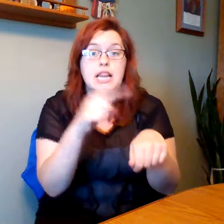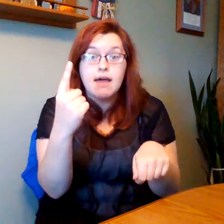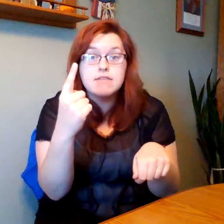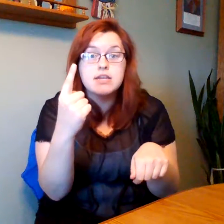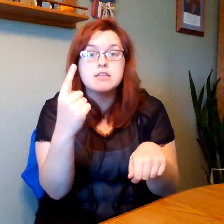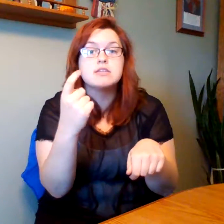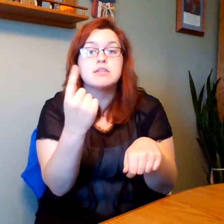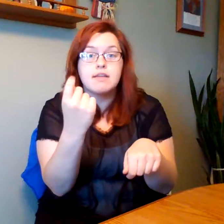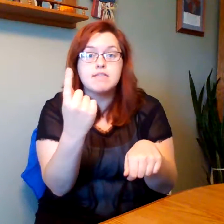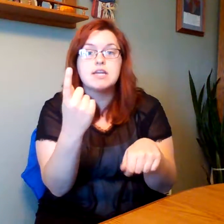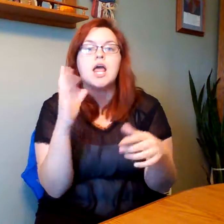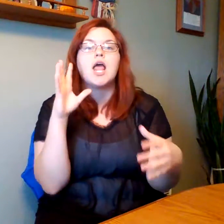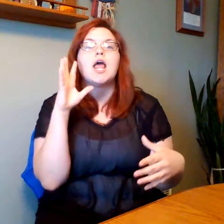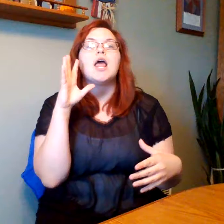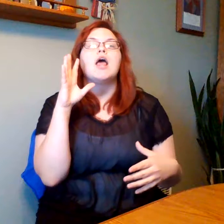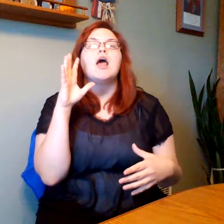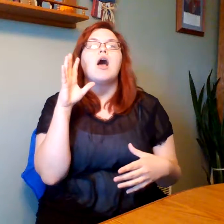some things to talk about.